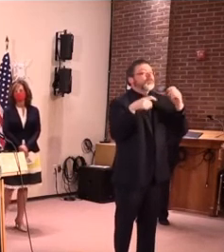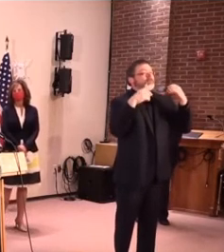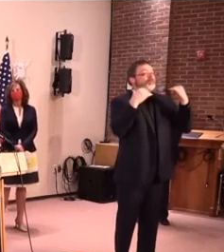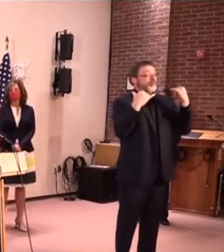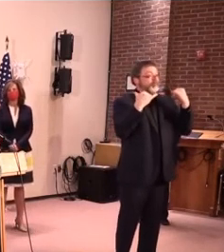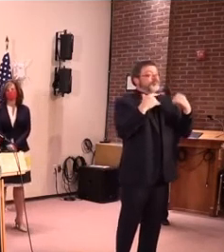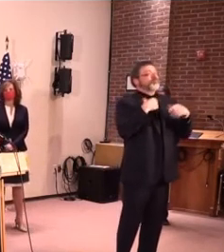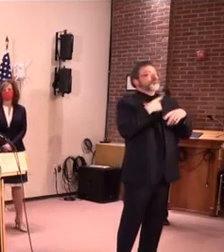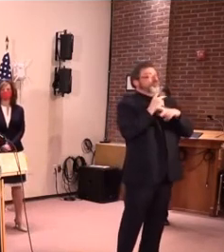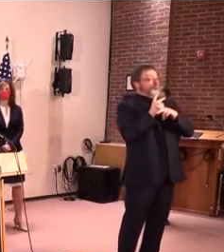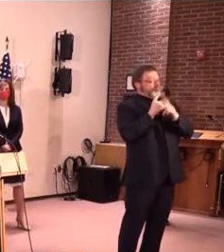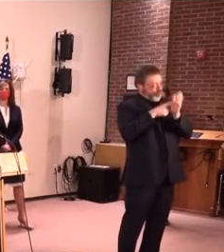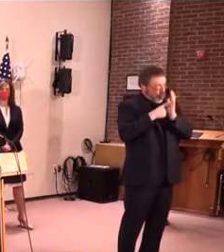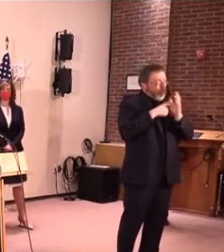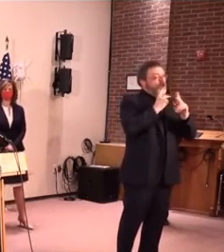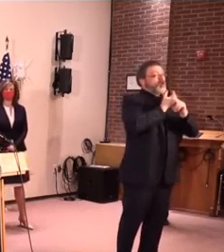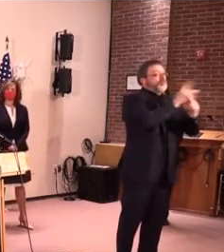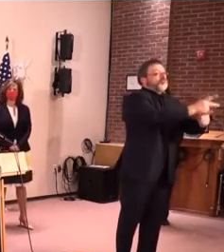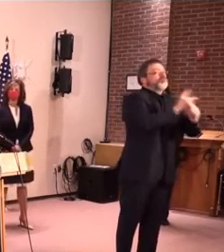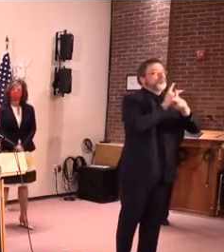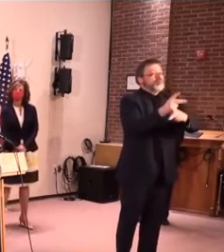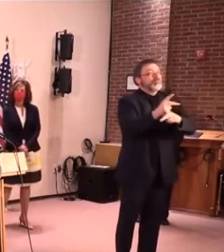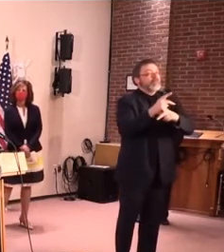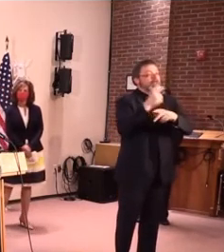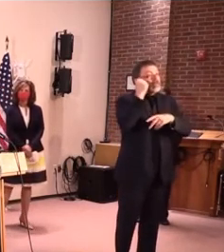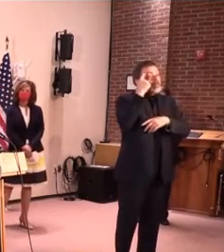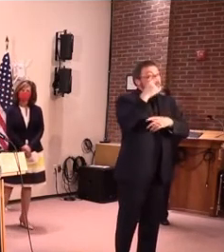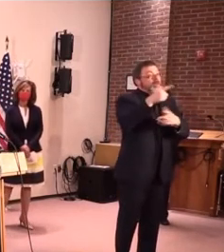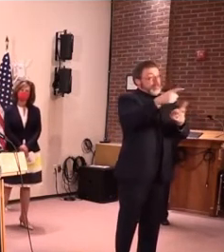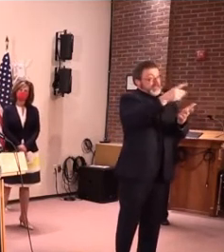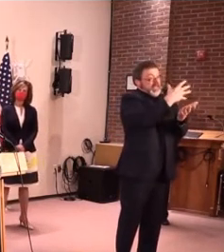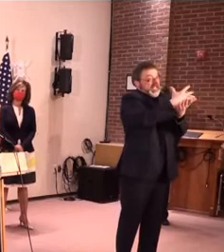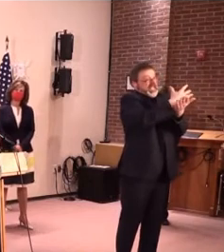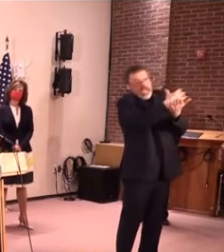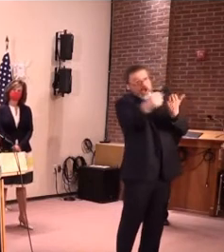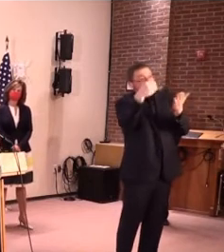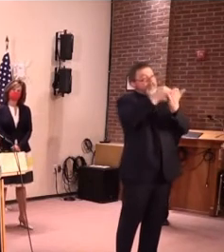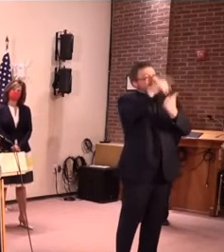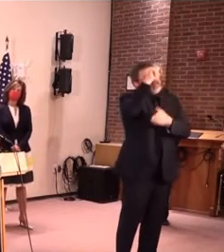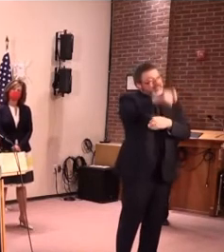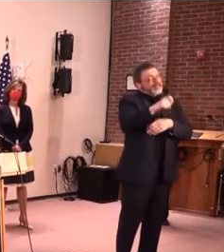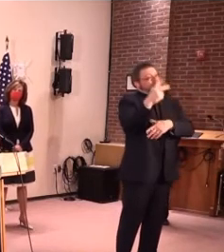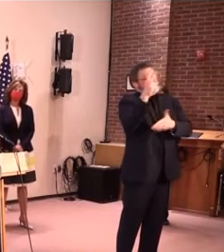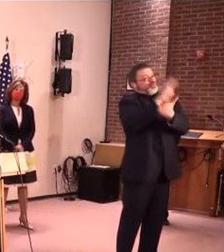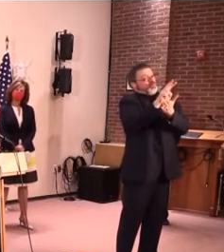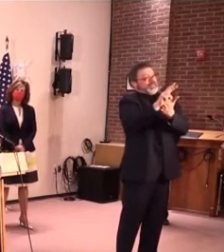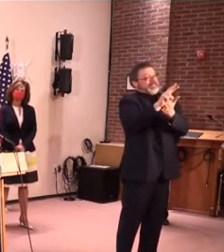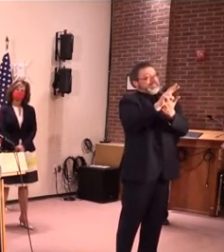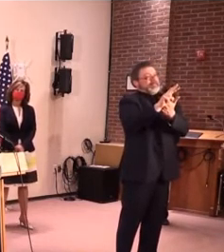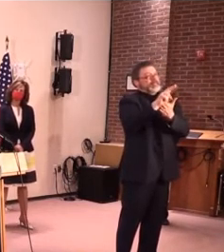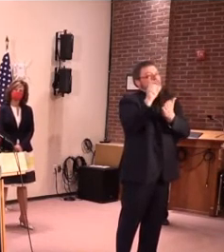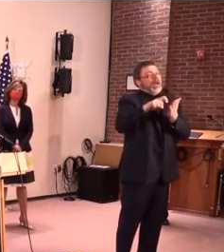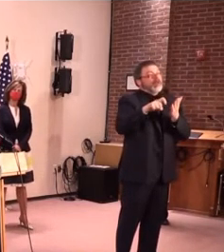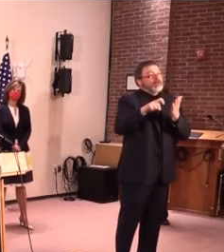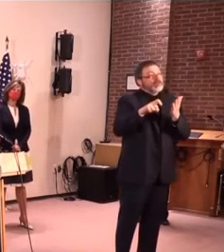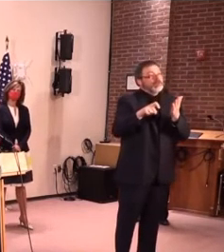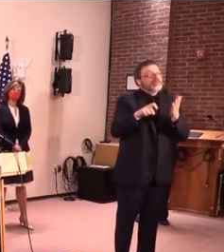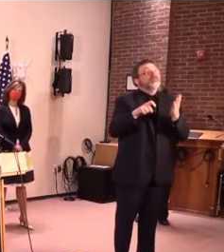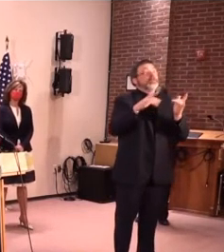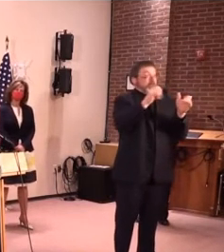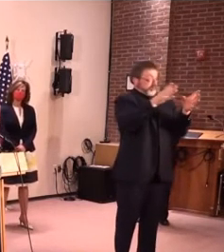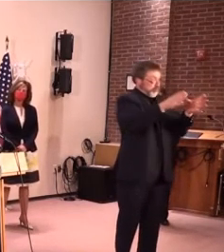was exhausted in about 13 days. We're 24 days into P2, and we still have significant lending